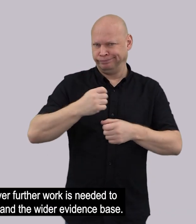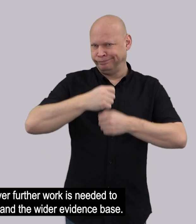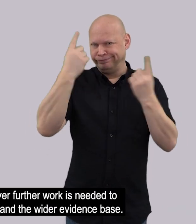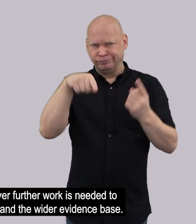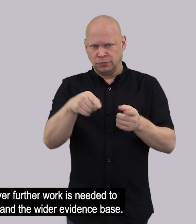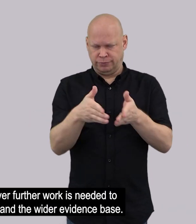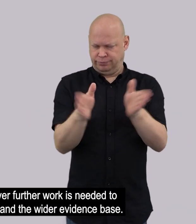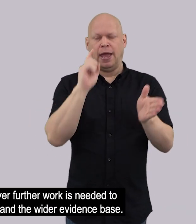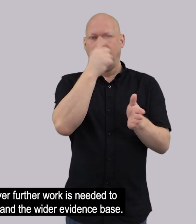the wider evidence base.